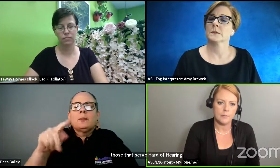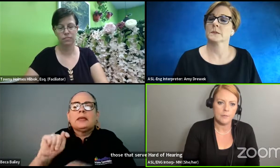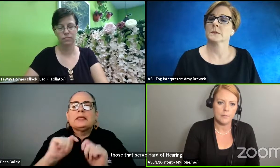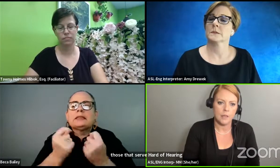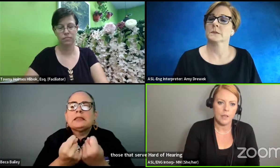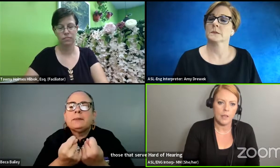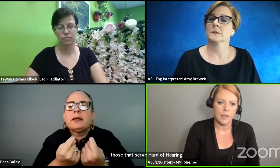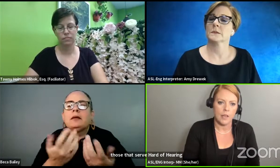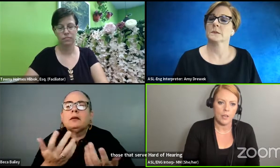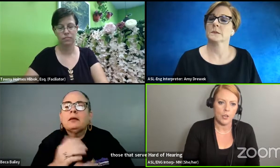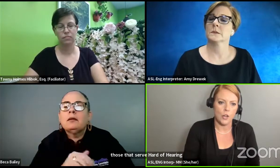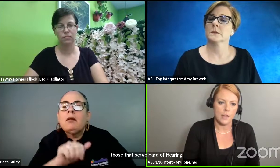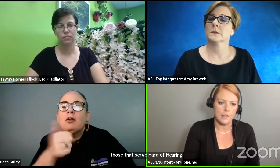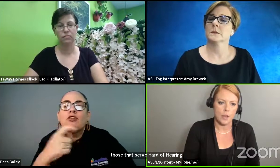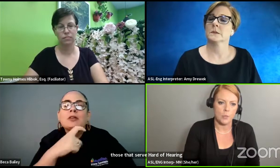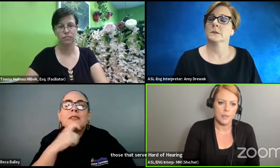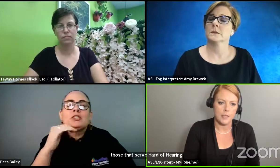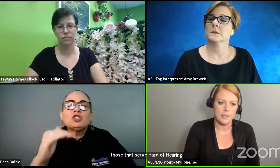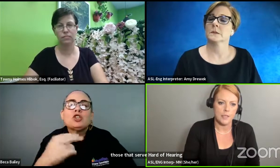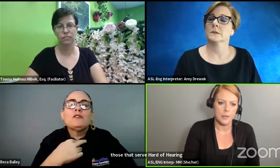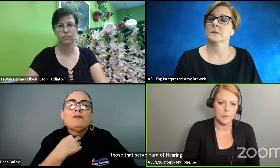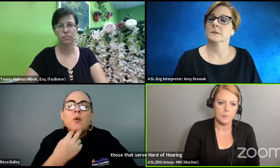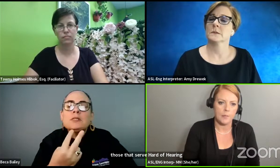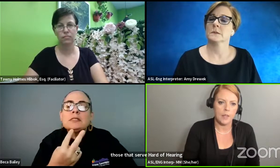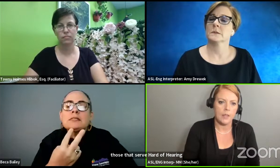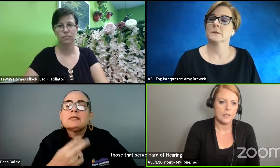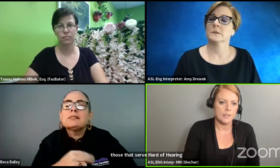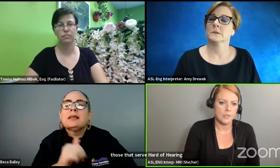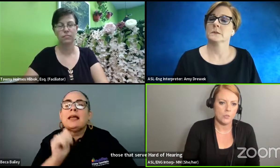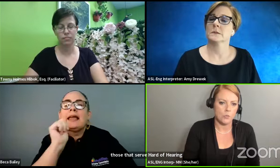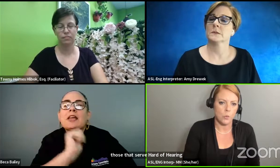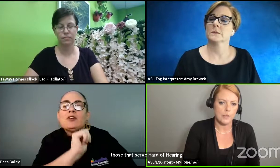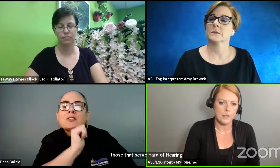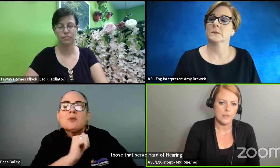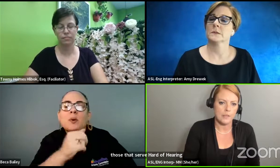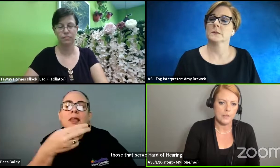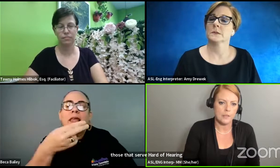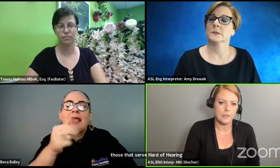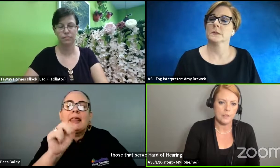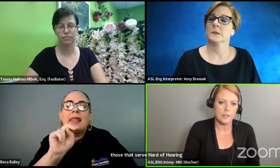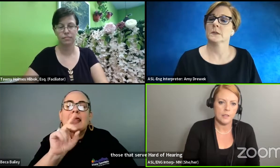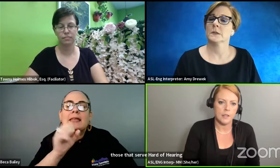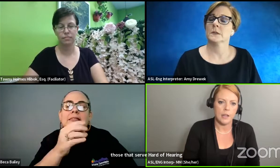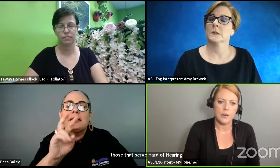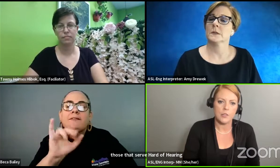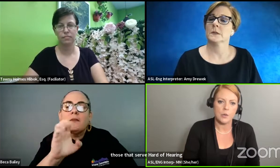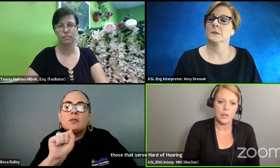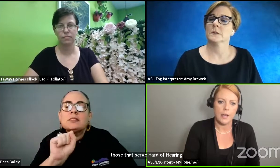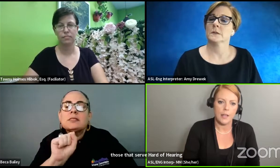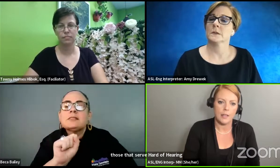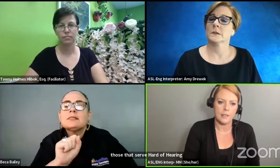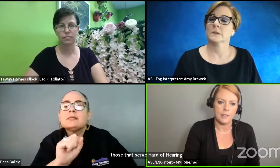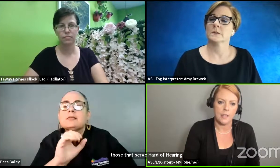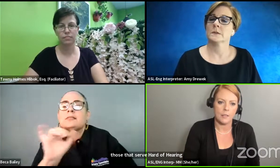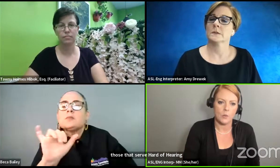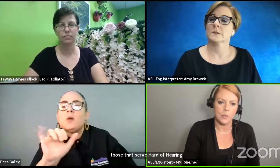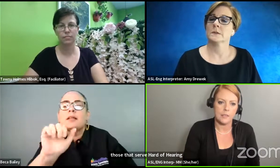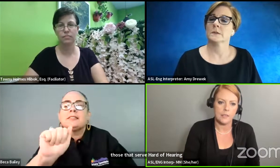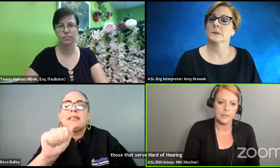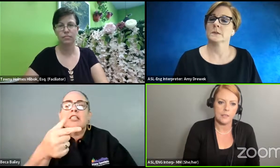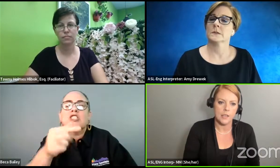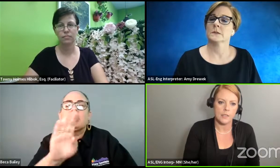Zimmerman and her SLP team, Desert Voices, Arizona Hands